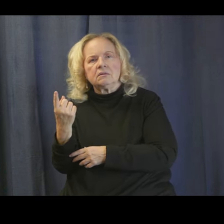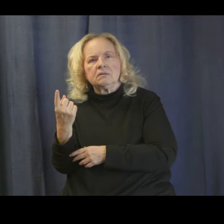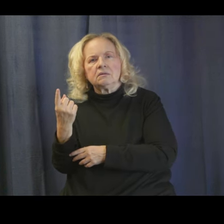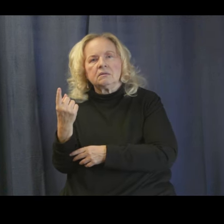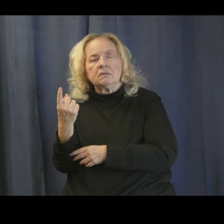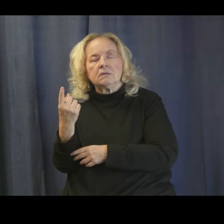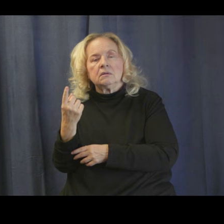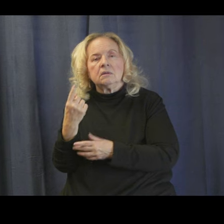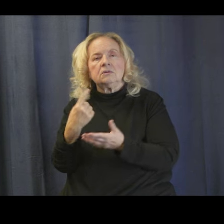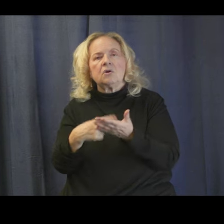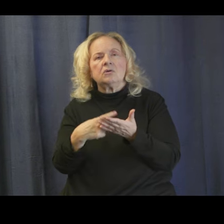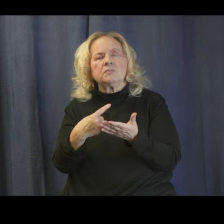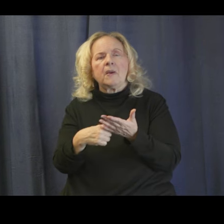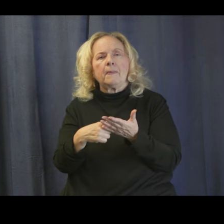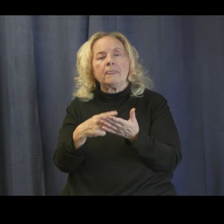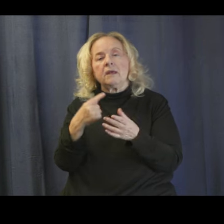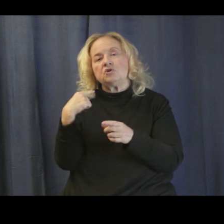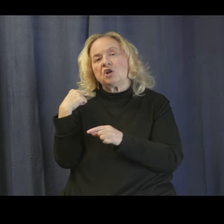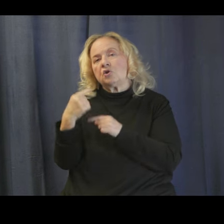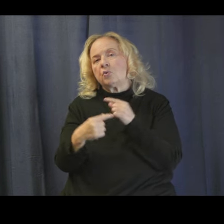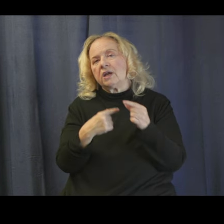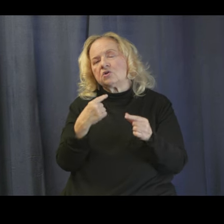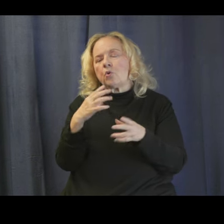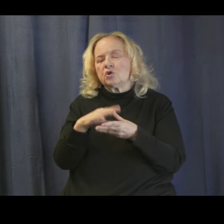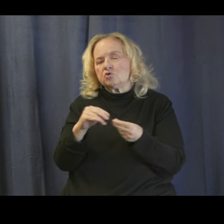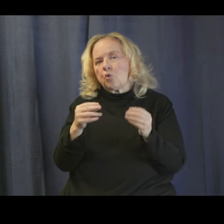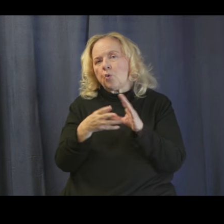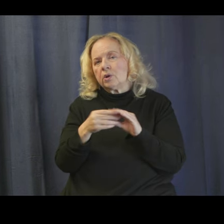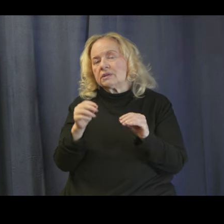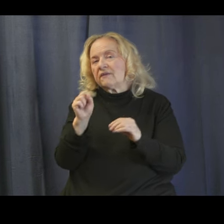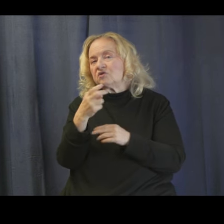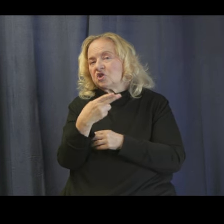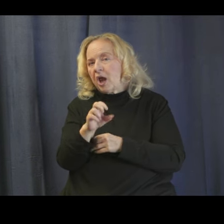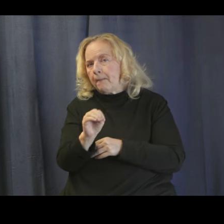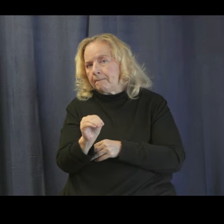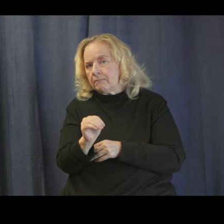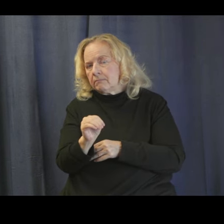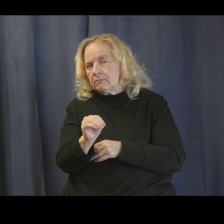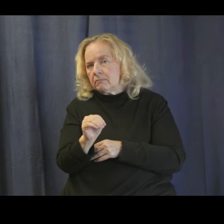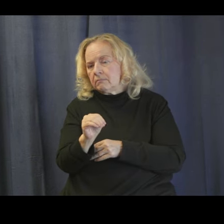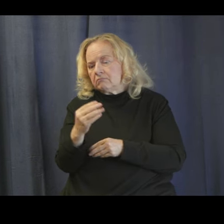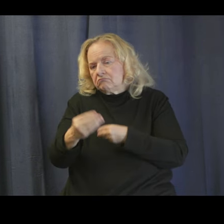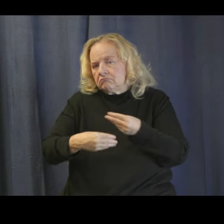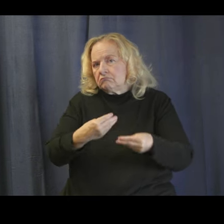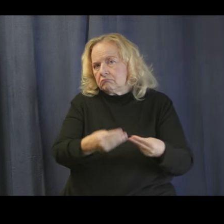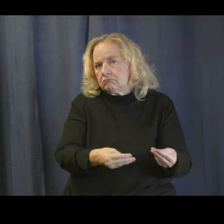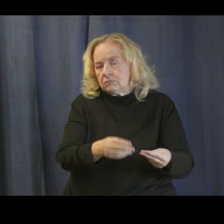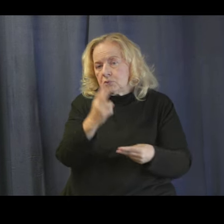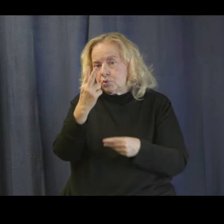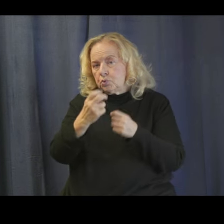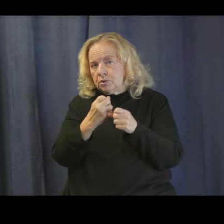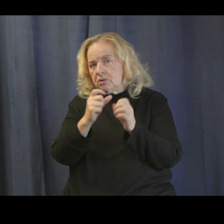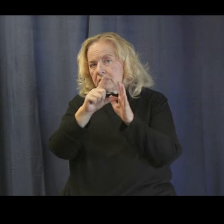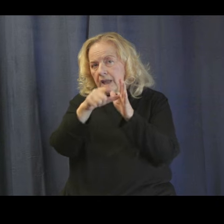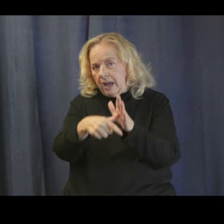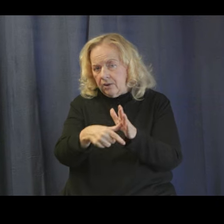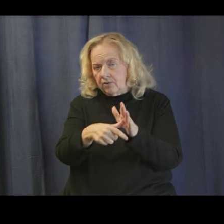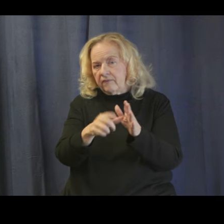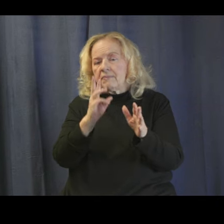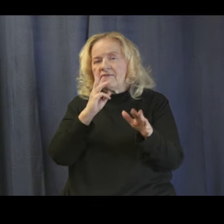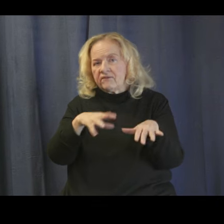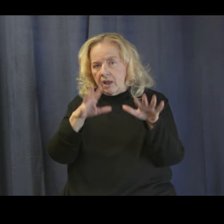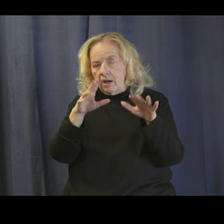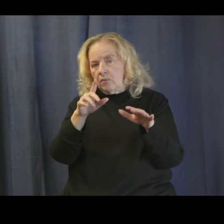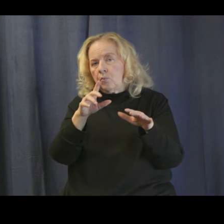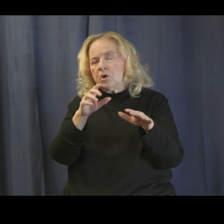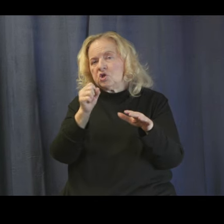Genesis 11:10-11, where it talks about the generations or the stories of Shem, we see 2 years after the flood, when